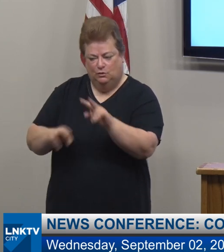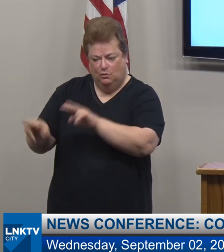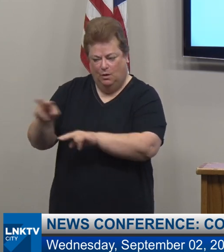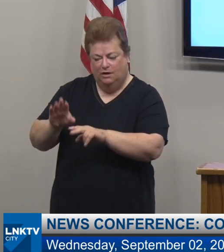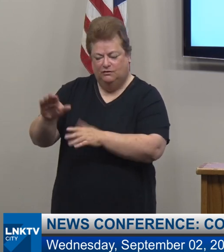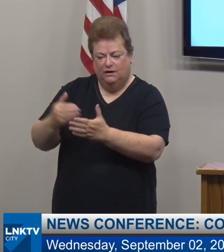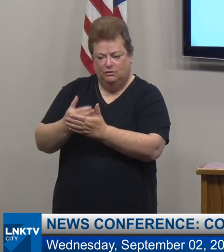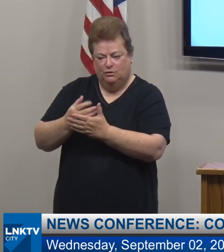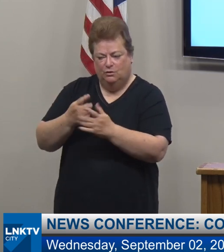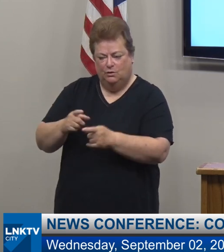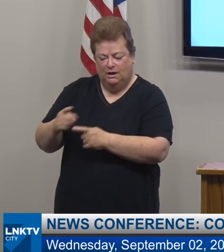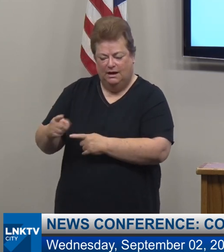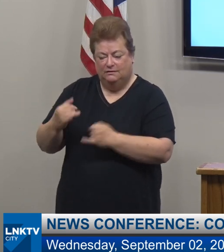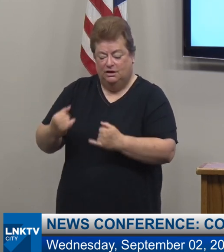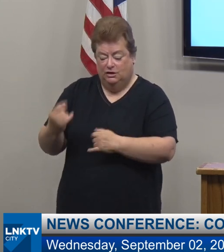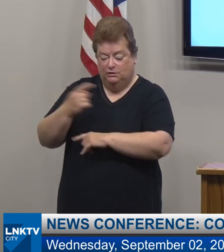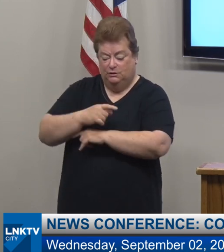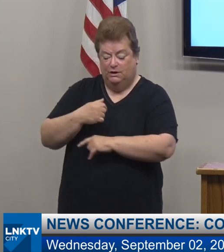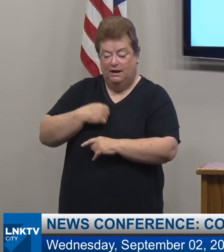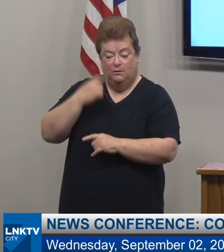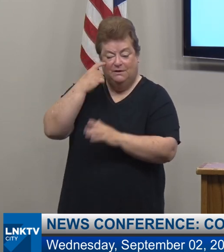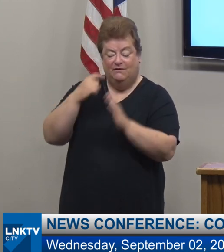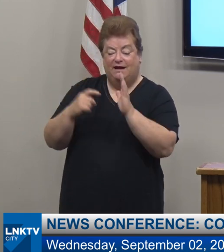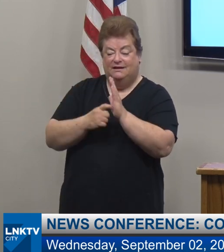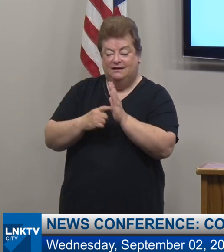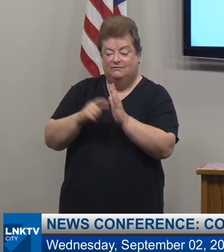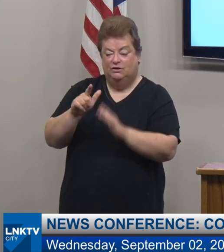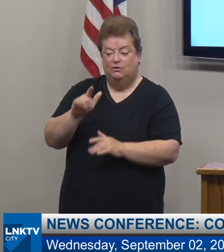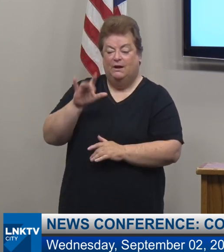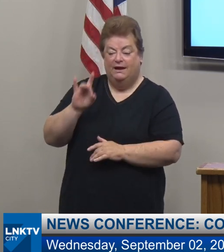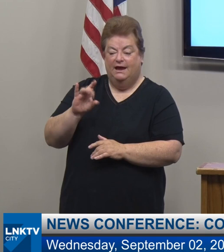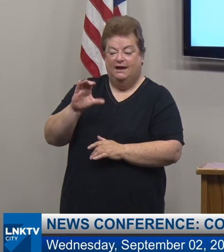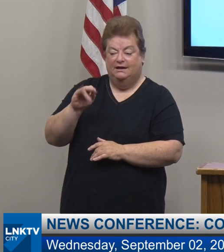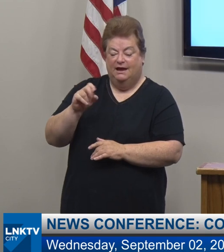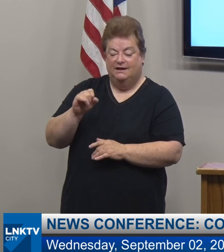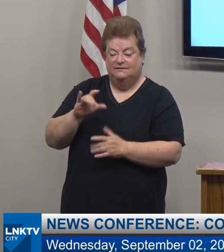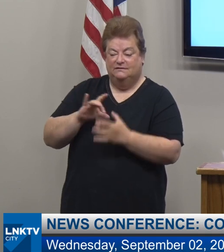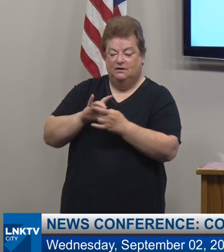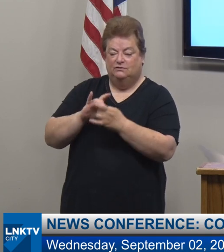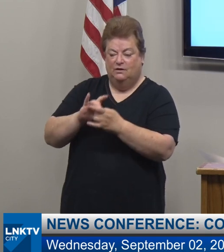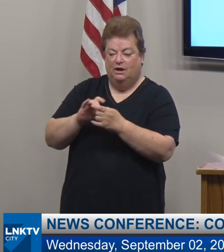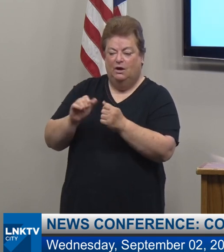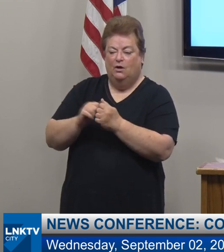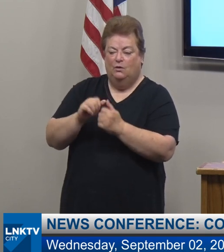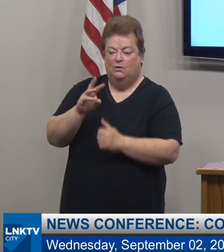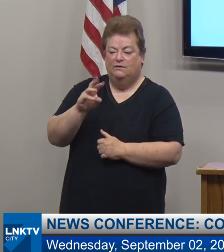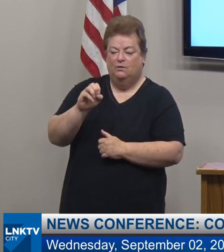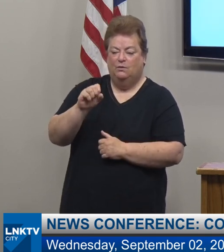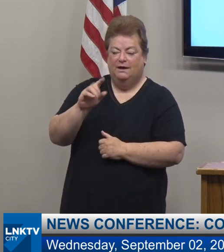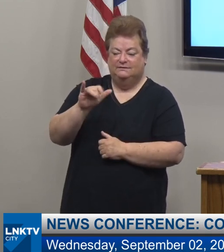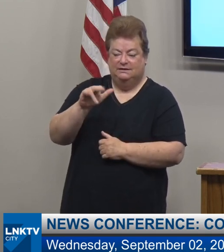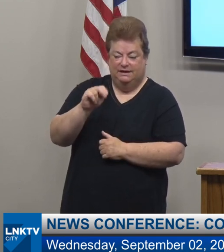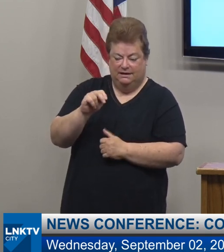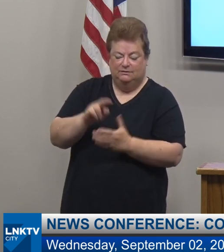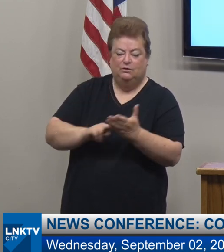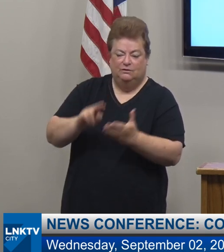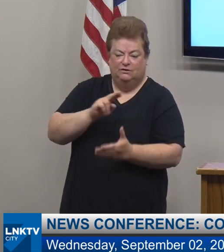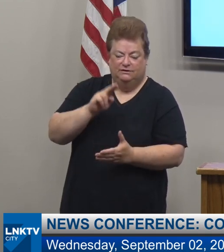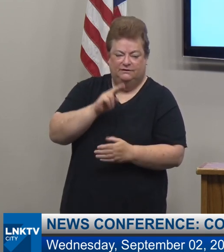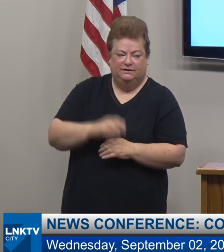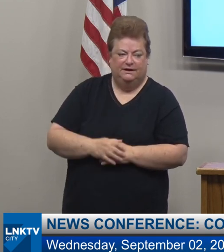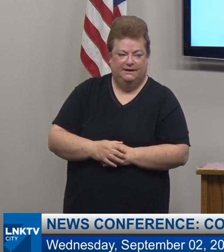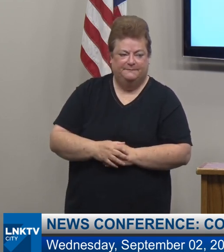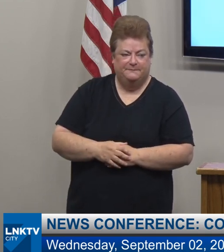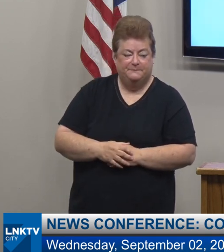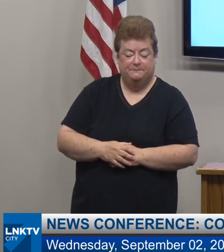cases. To date, we have identified 28 cases associated with Wesleyan. As